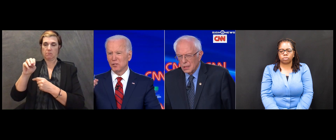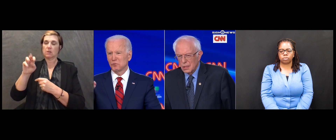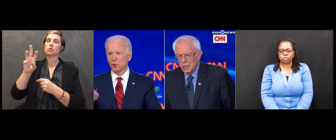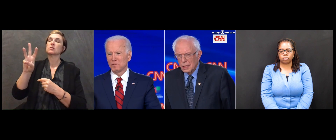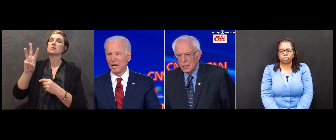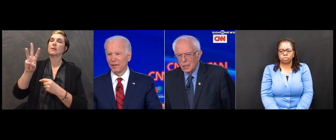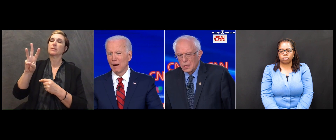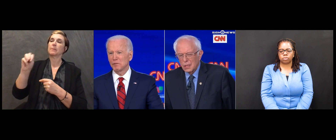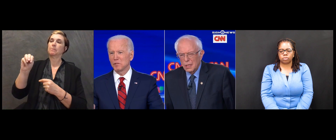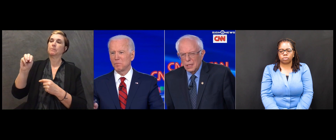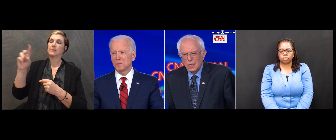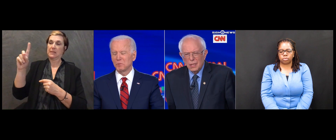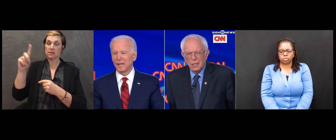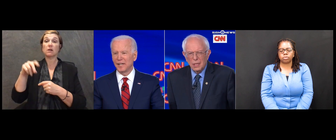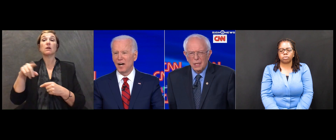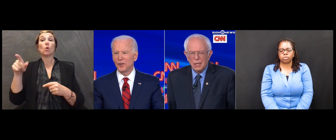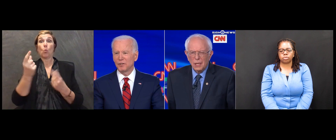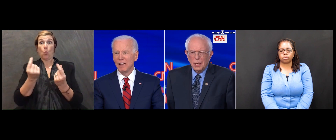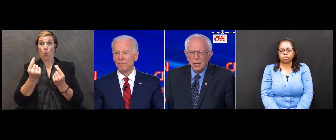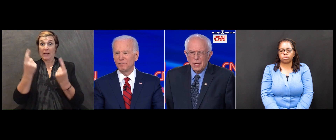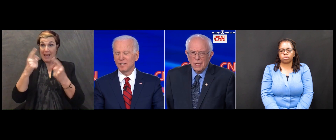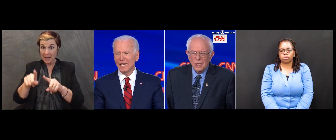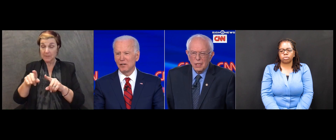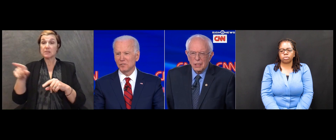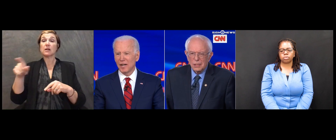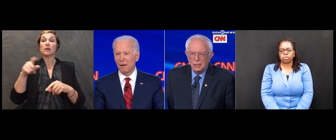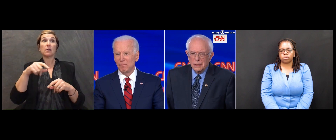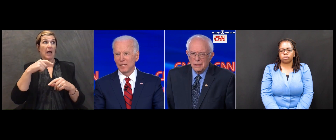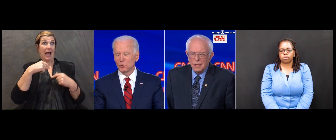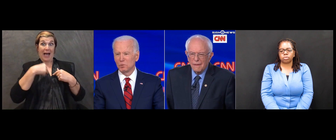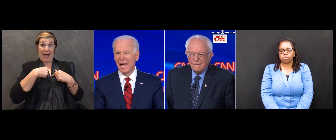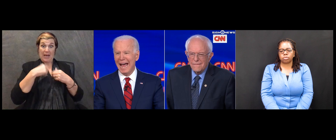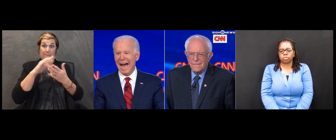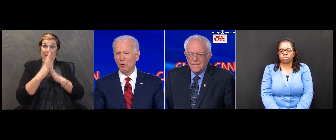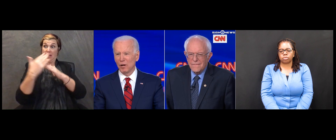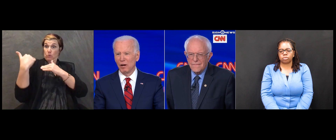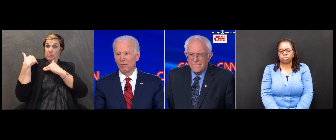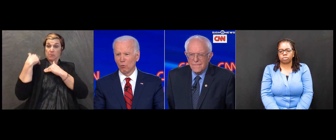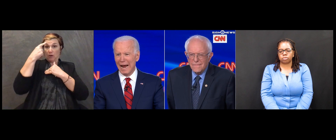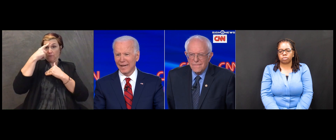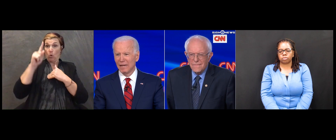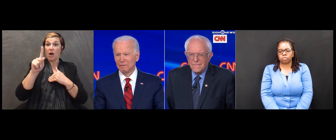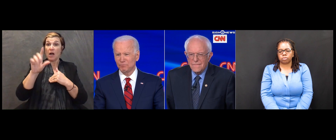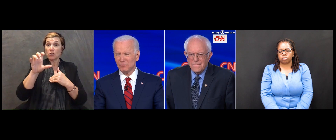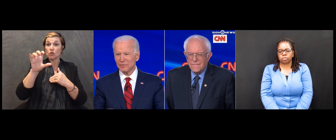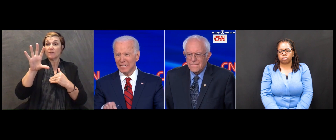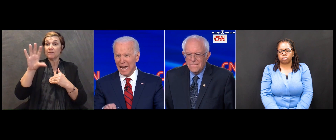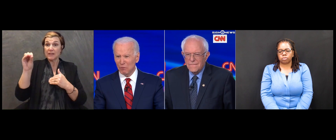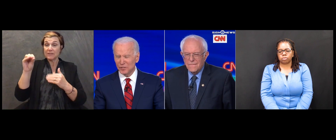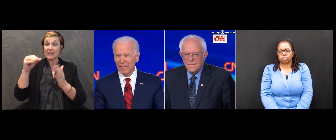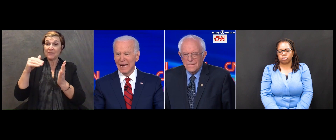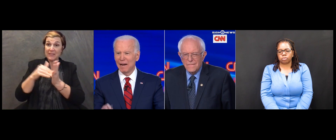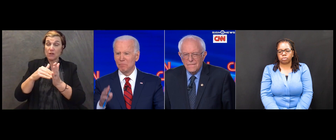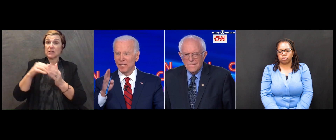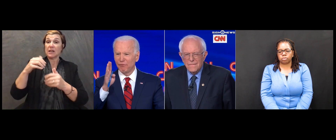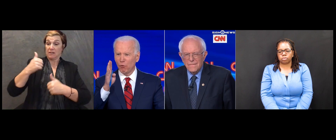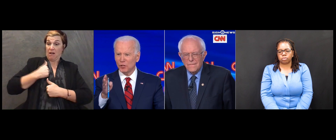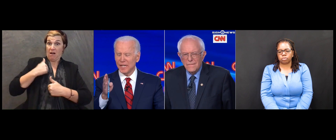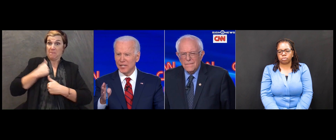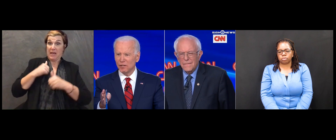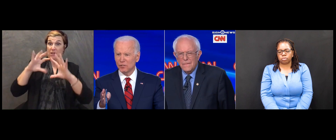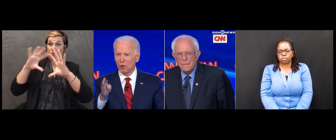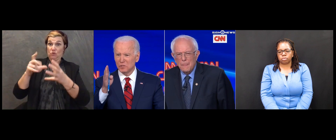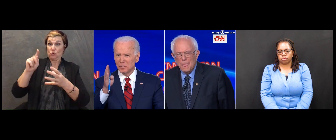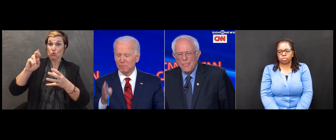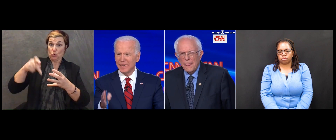said, get those troops out of there. I was responsible for getting 150,000 combat troops out of Iraq. I admitted